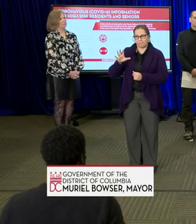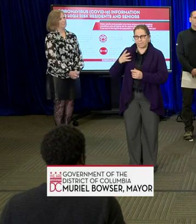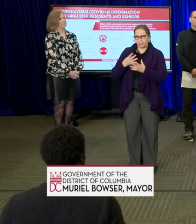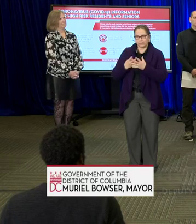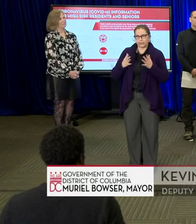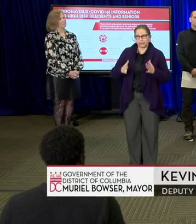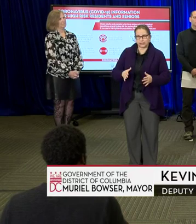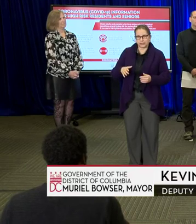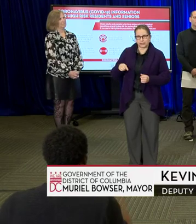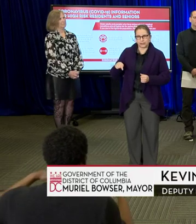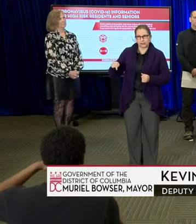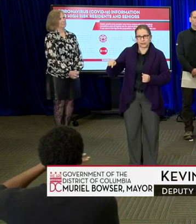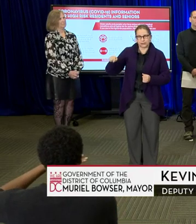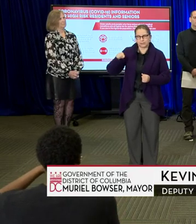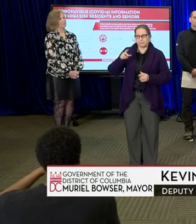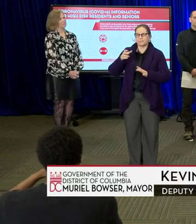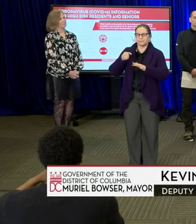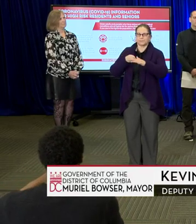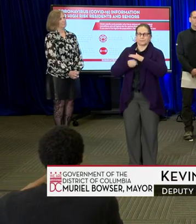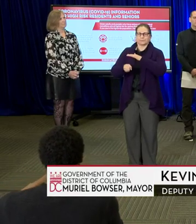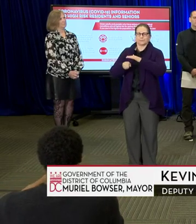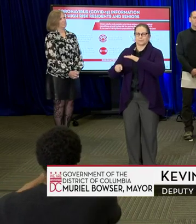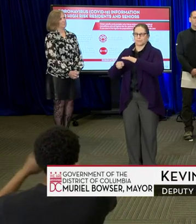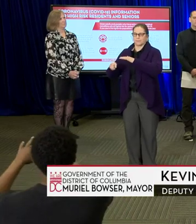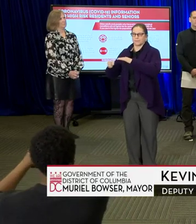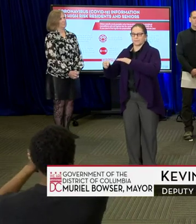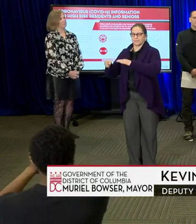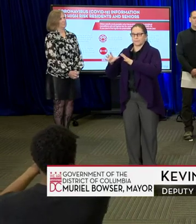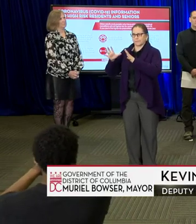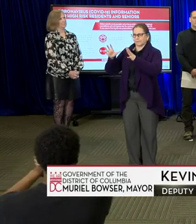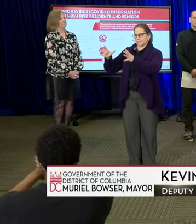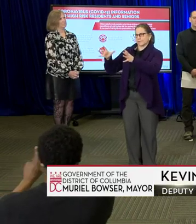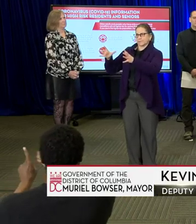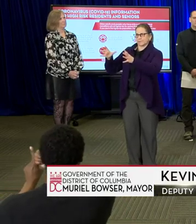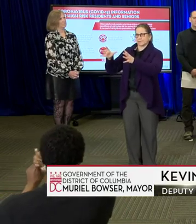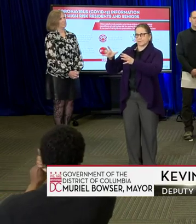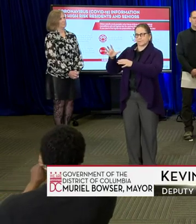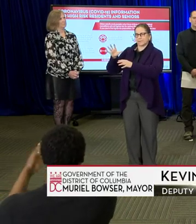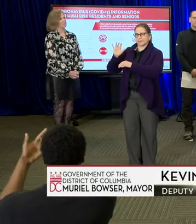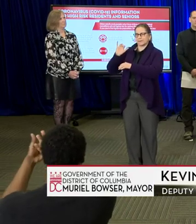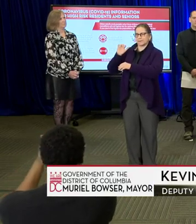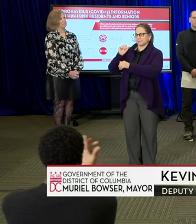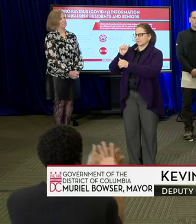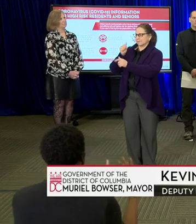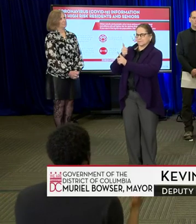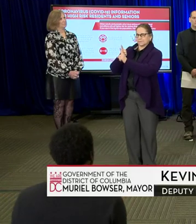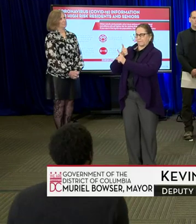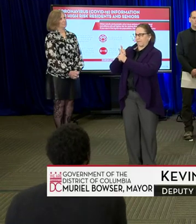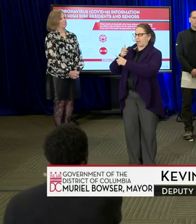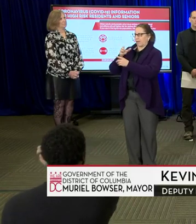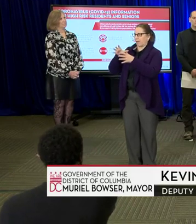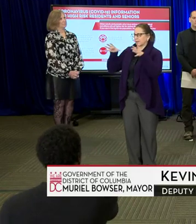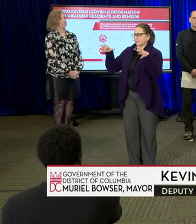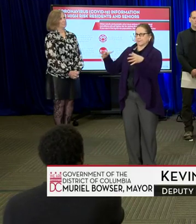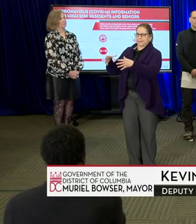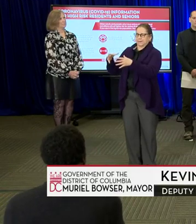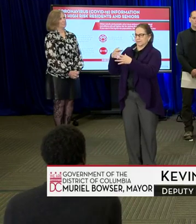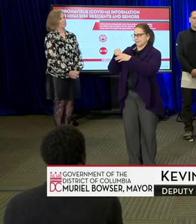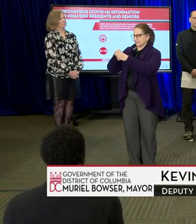means sent to a separate cell block, each given their own room. When that contact tracing was completed, it turned out that there